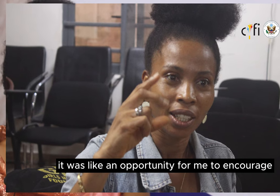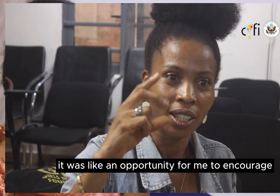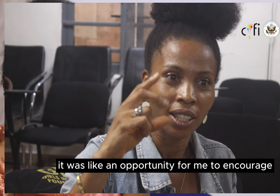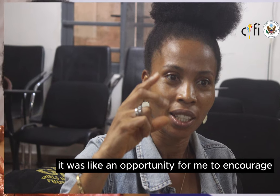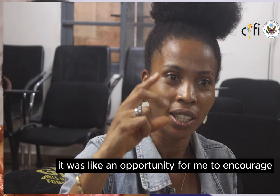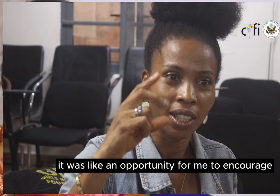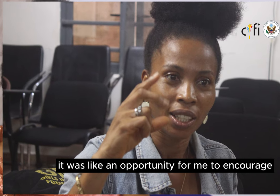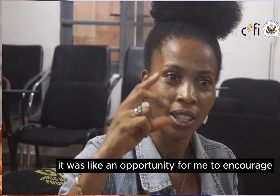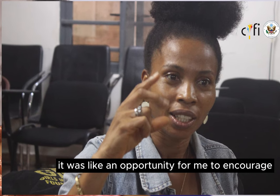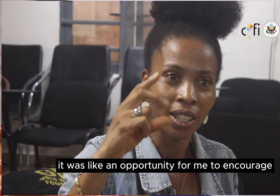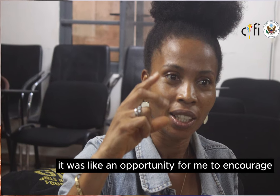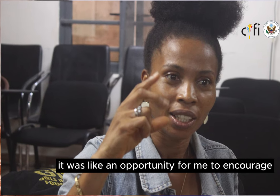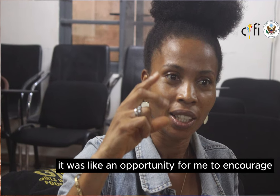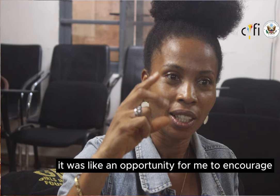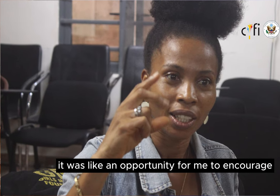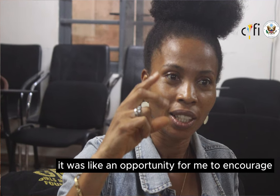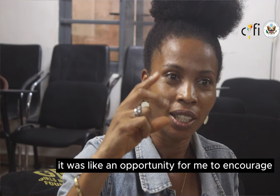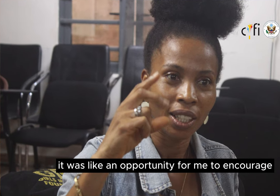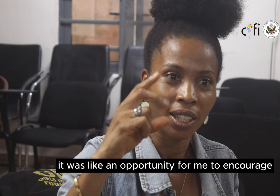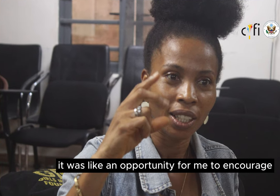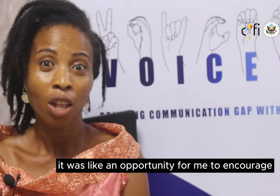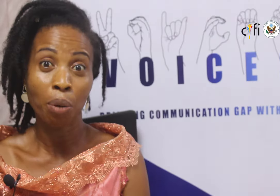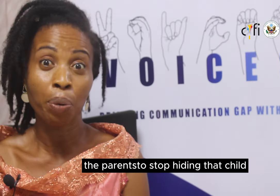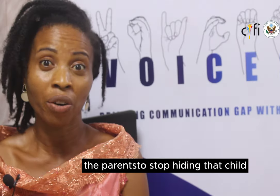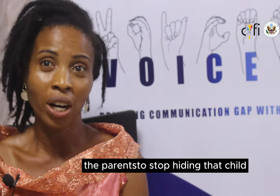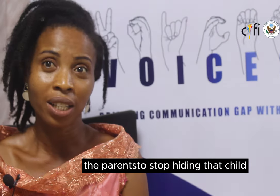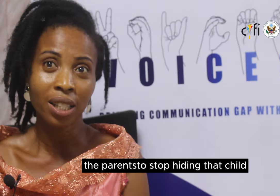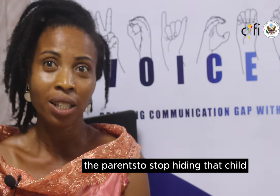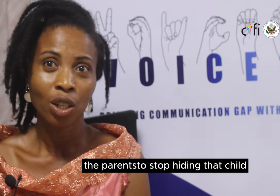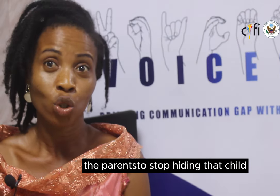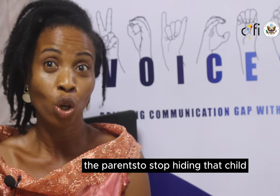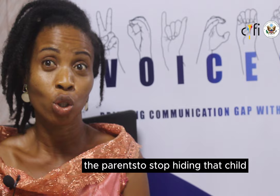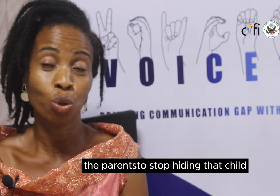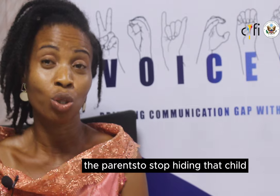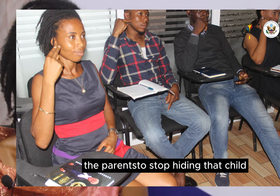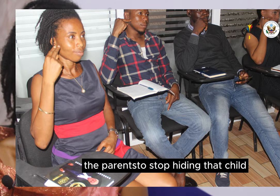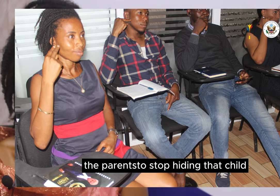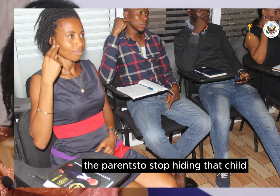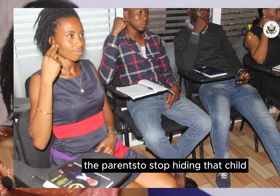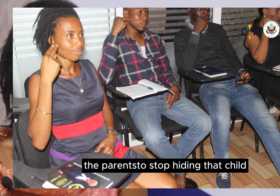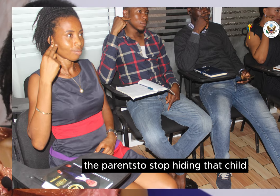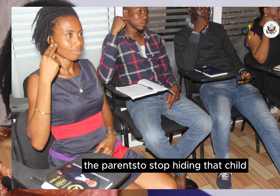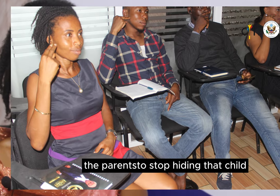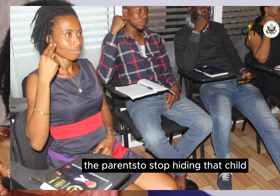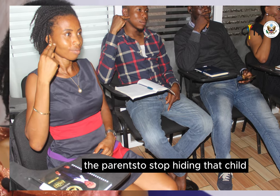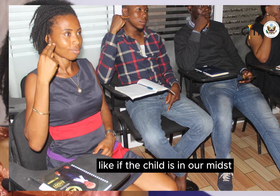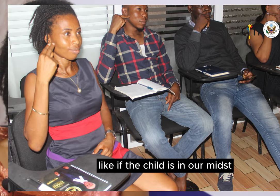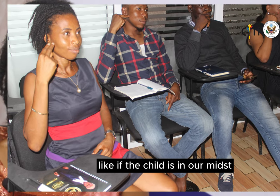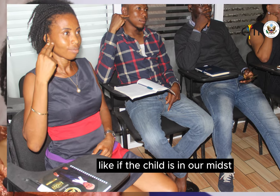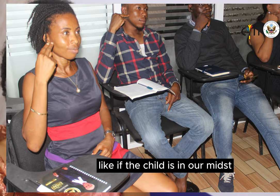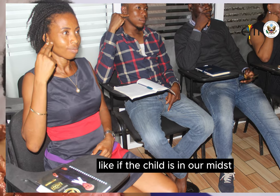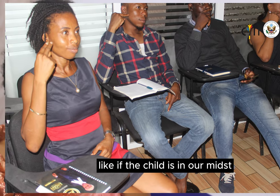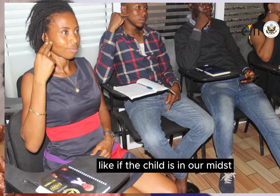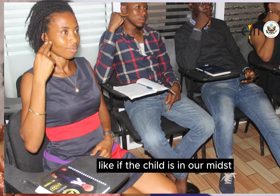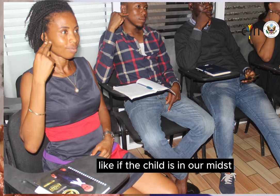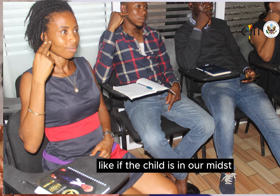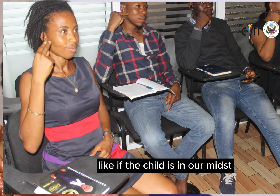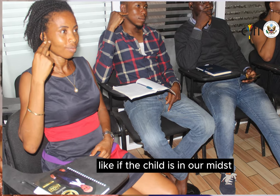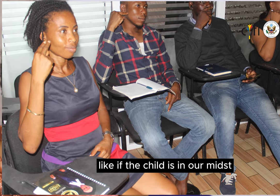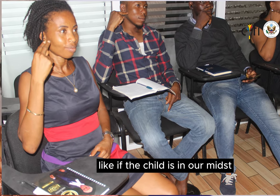an opportunity for me to encourage the parent not to stop hiding that child. Like, if the child is in our